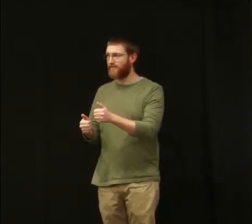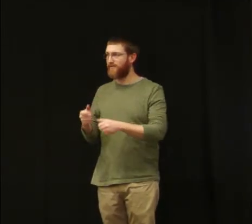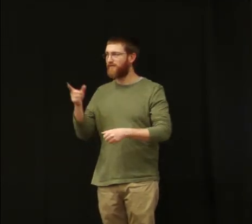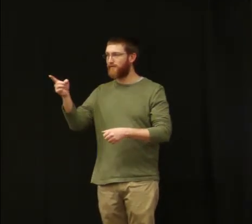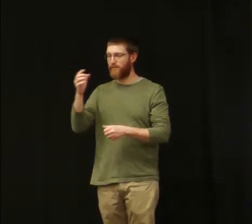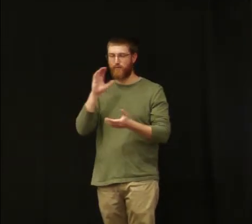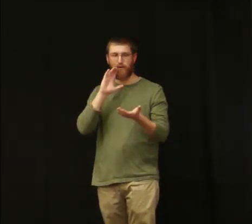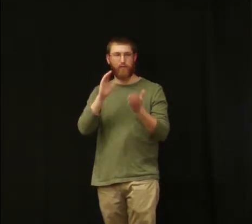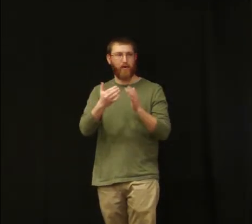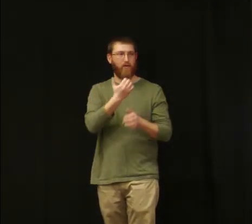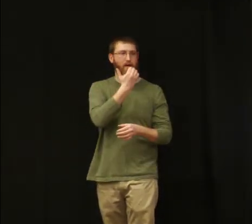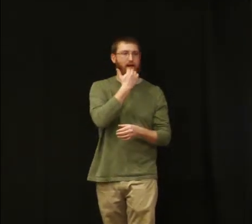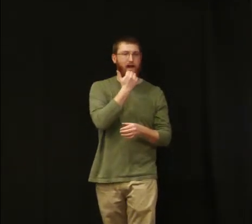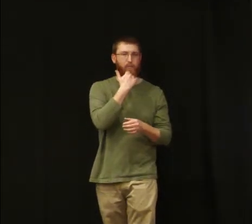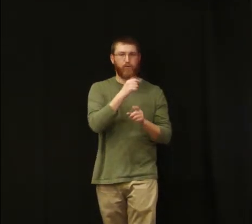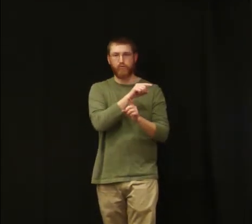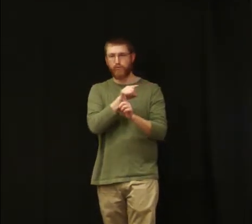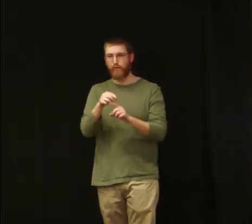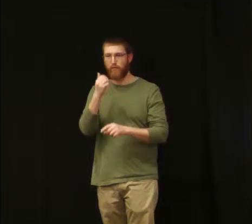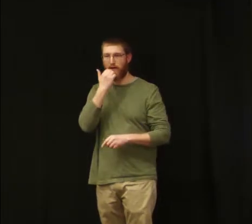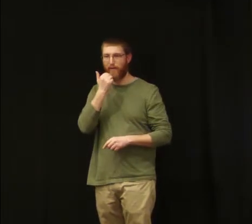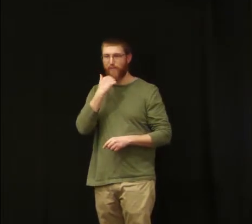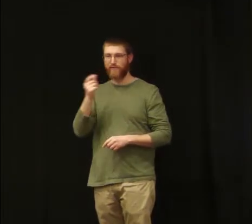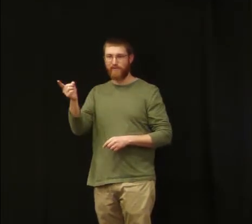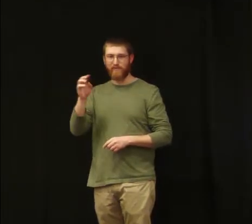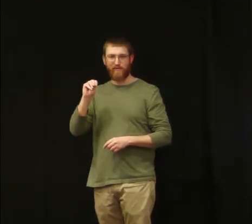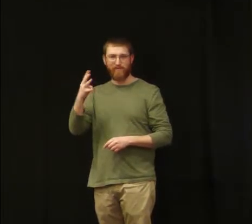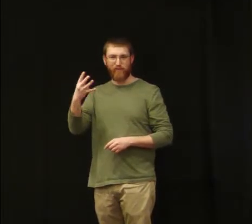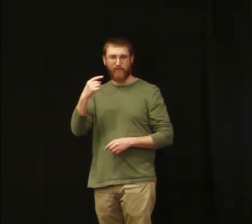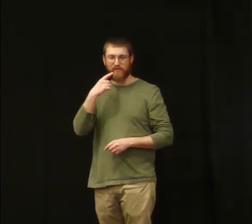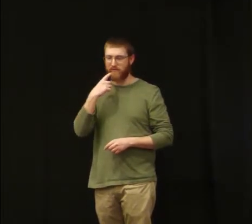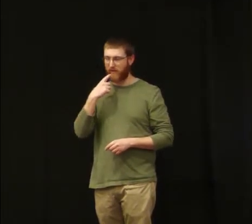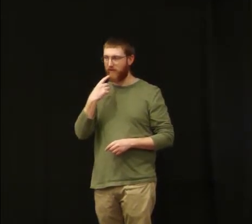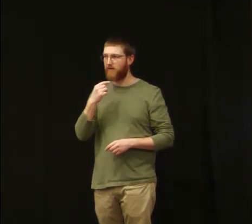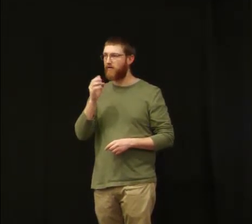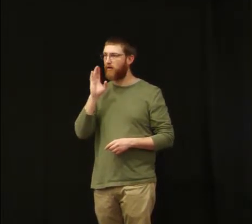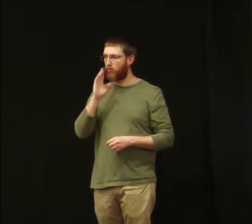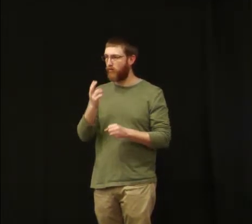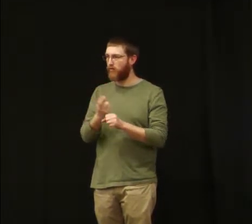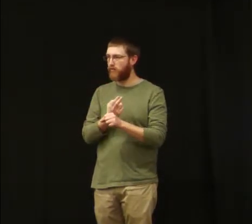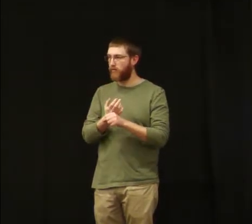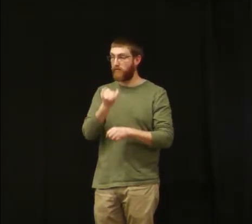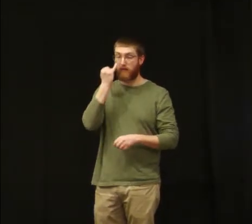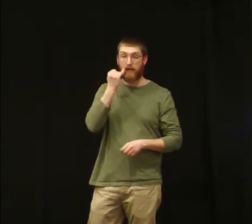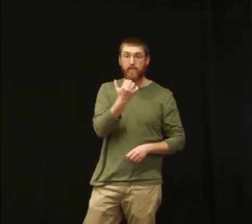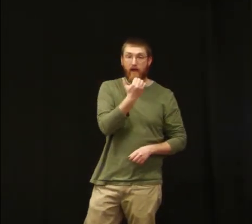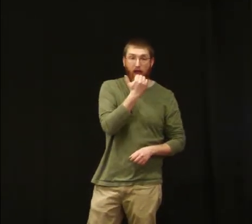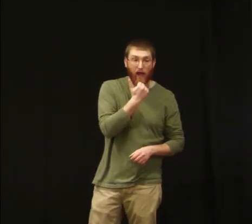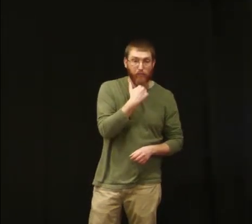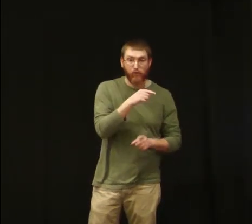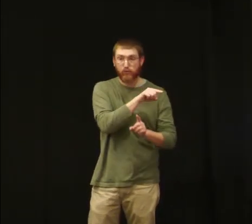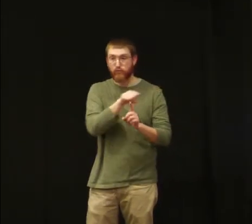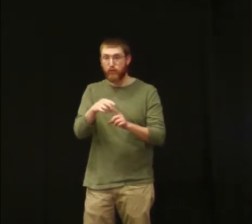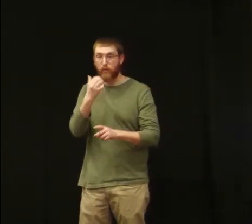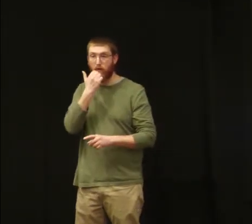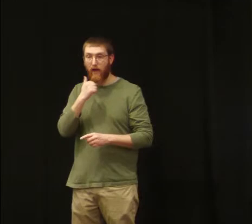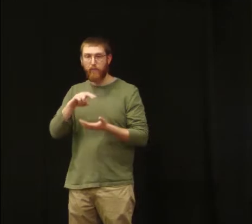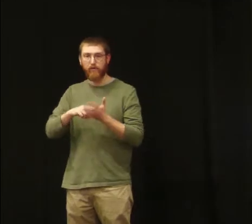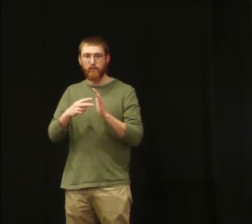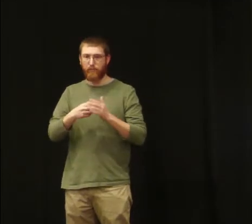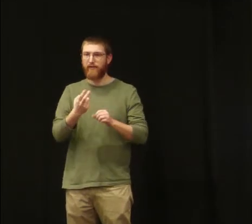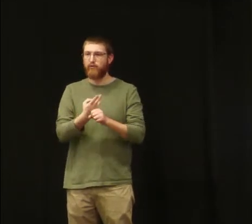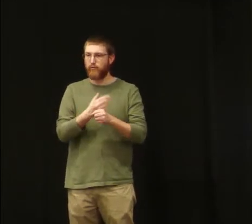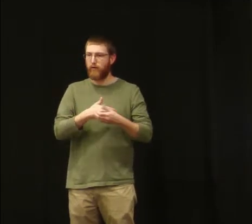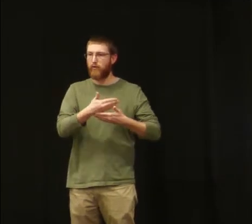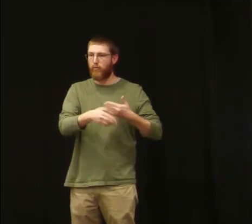apples. That's a good way to remember when we're going to use progress monitoring, apples to apples. Same skill, same method